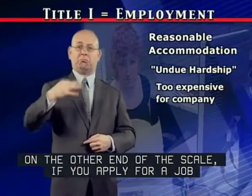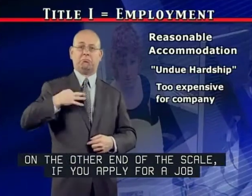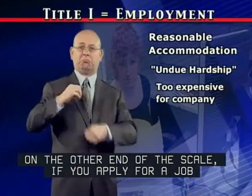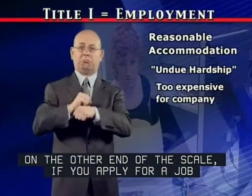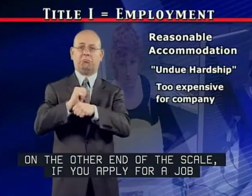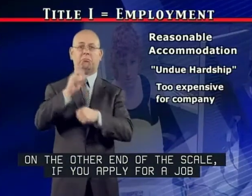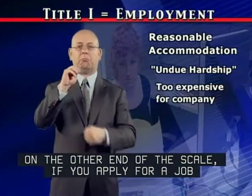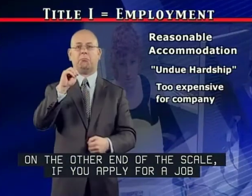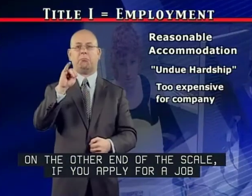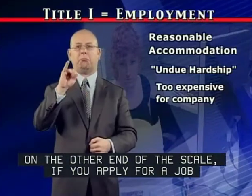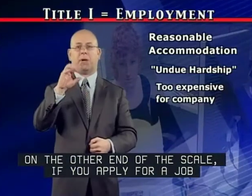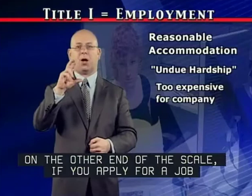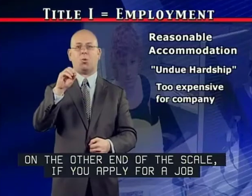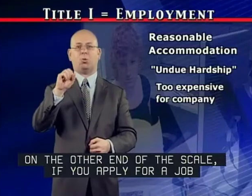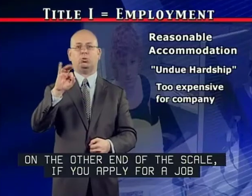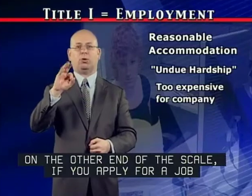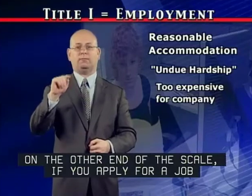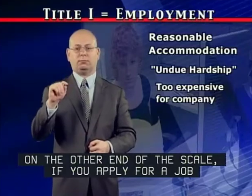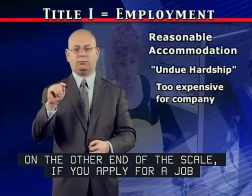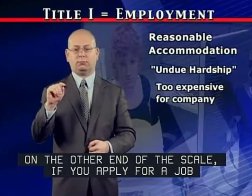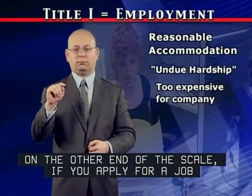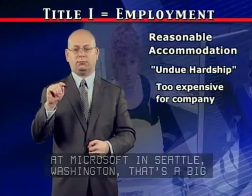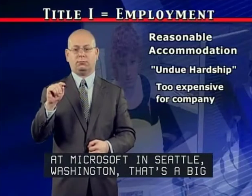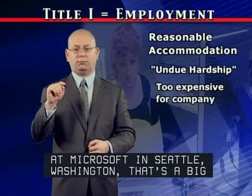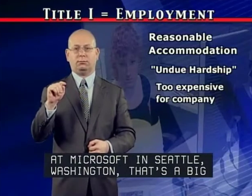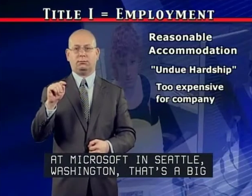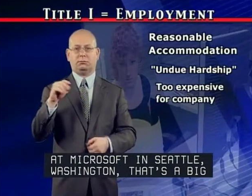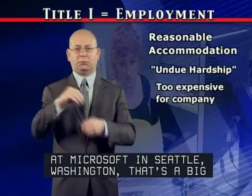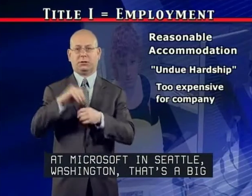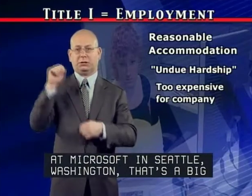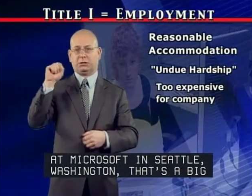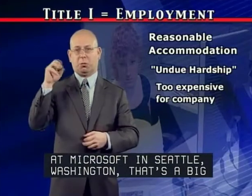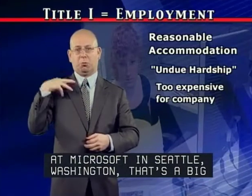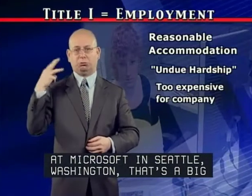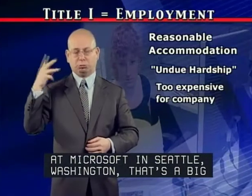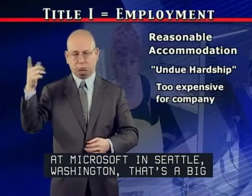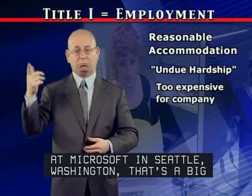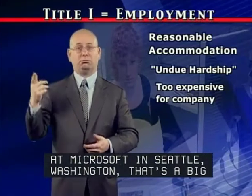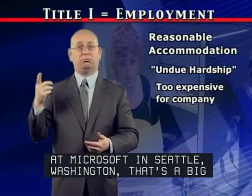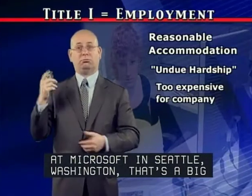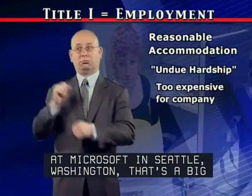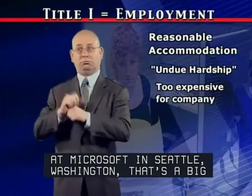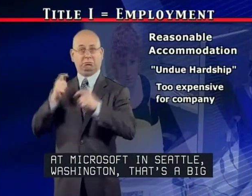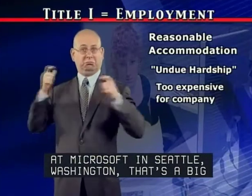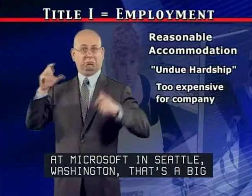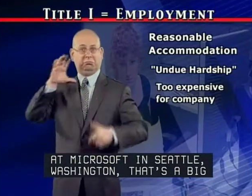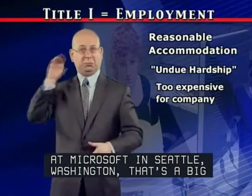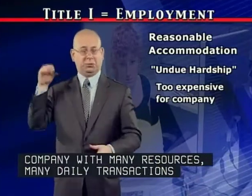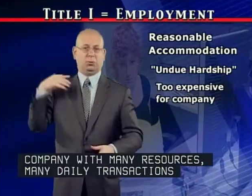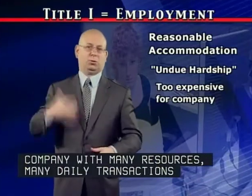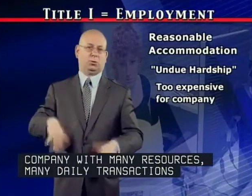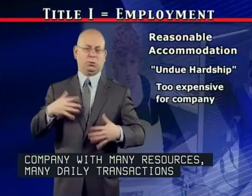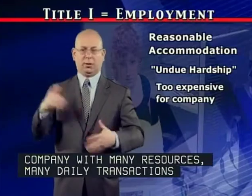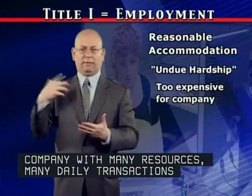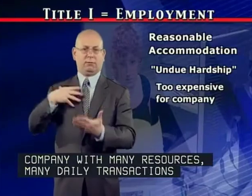On the other end of the scale, if you apply for a job at Microsoft in Seattle, Washington, that's a big company with